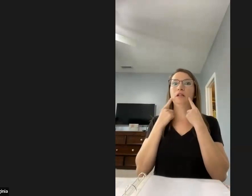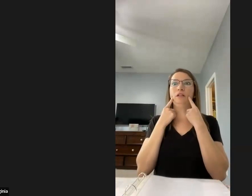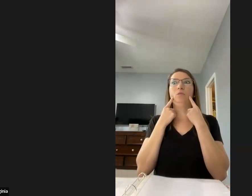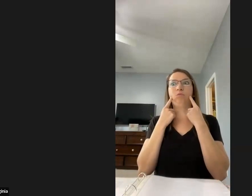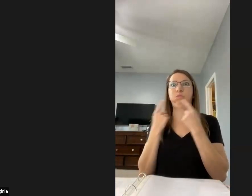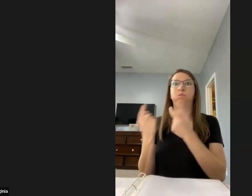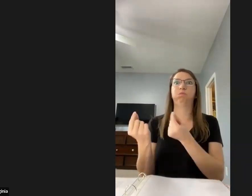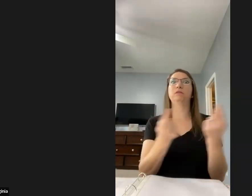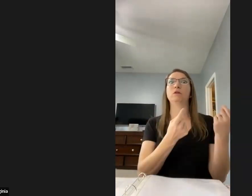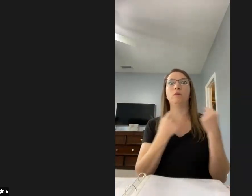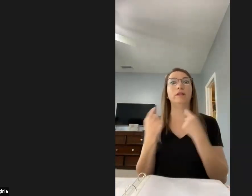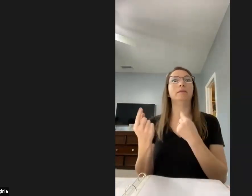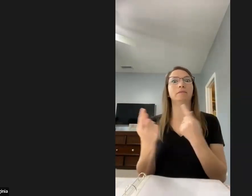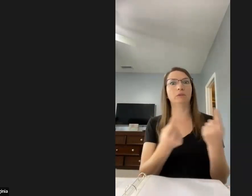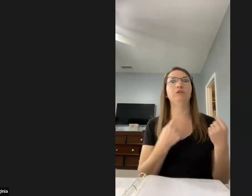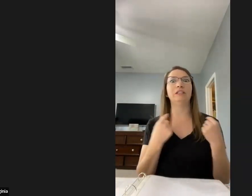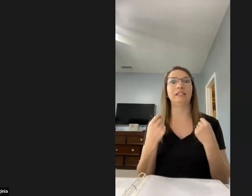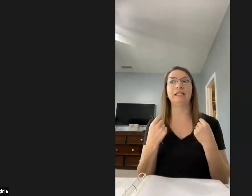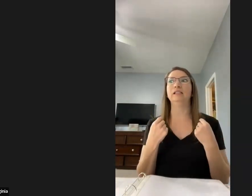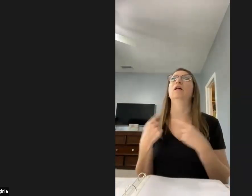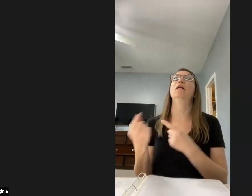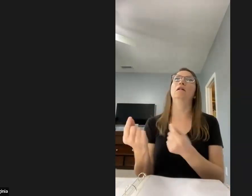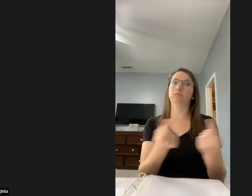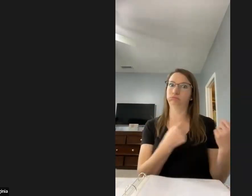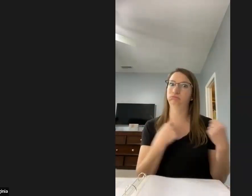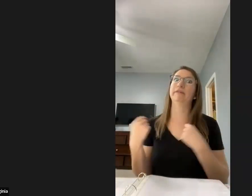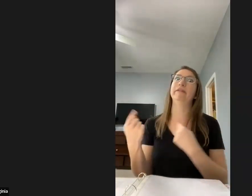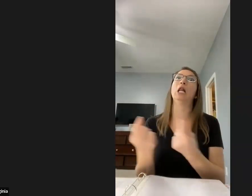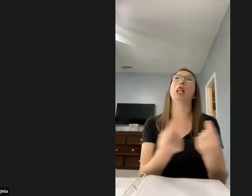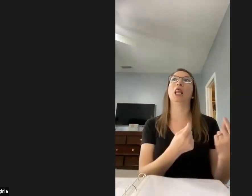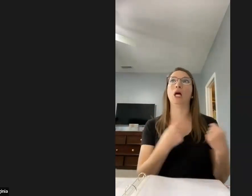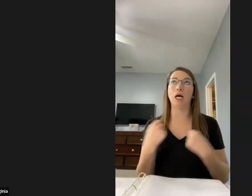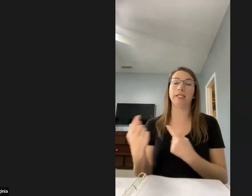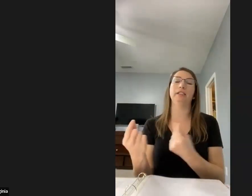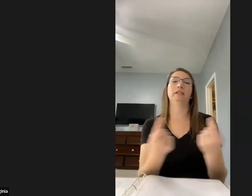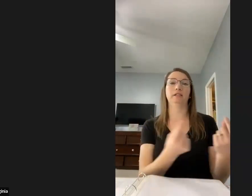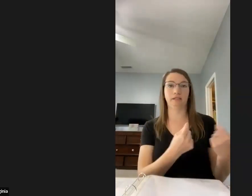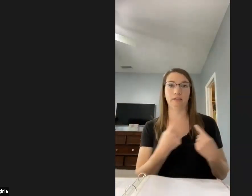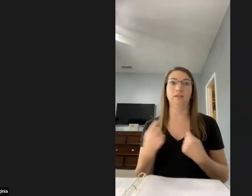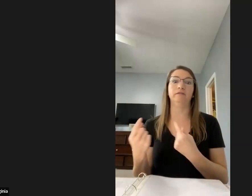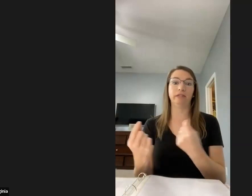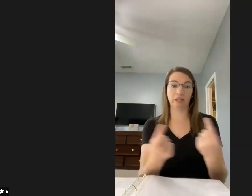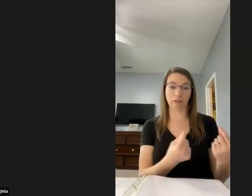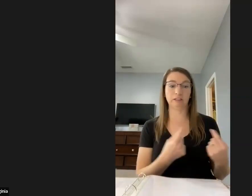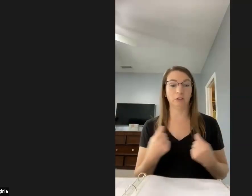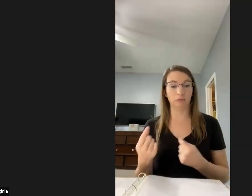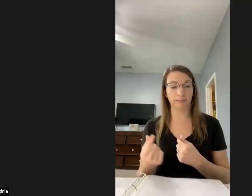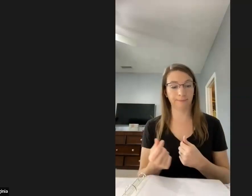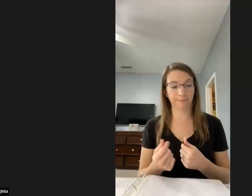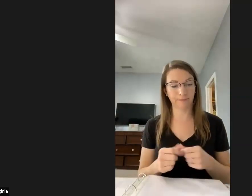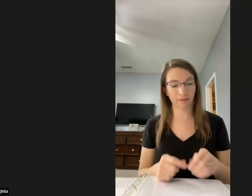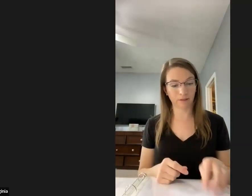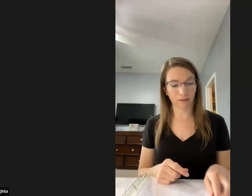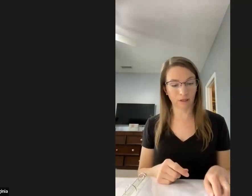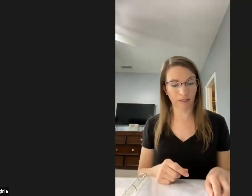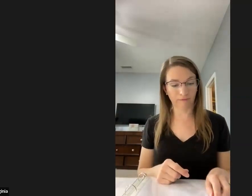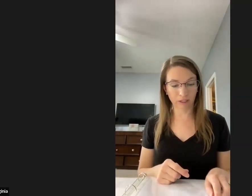did it. So that would translate as I've got a lot of errands to run. All right. Very